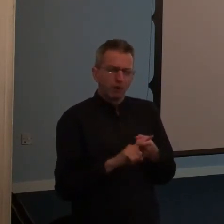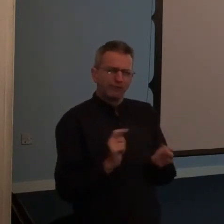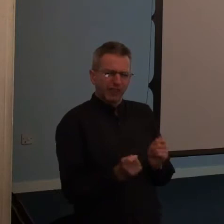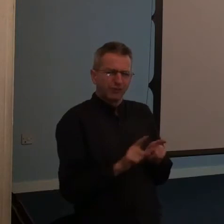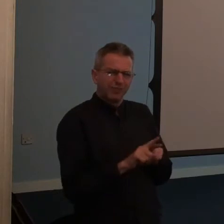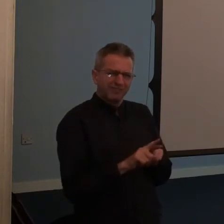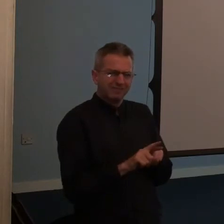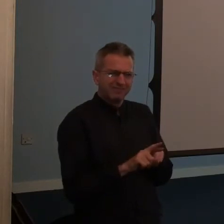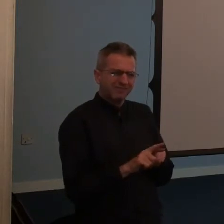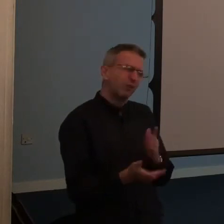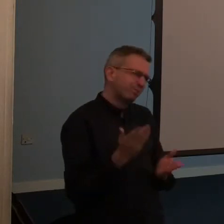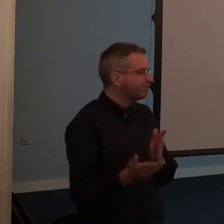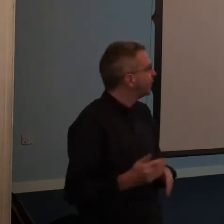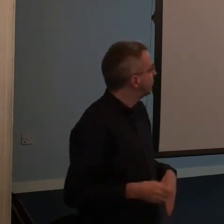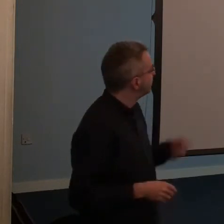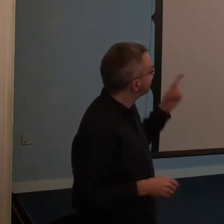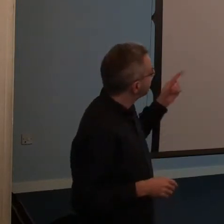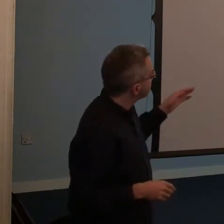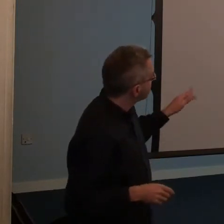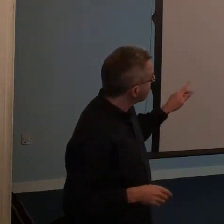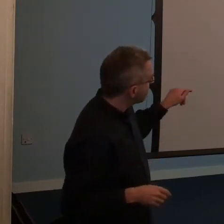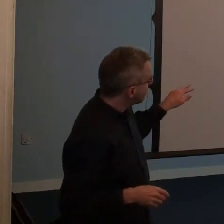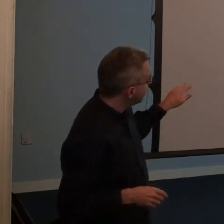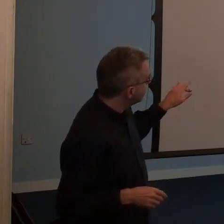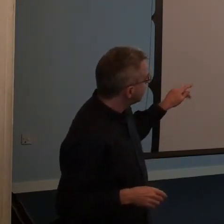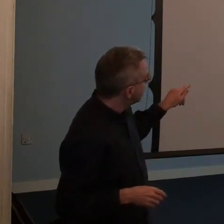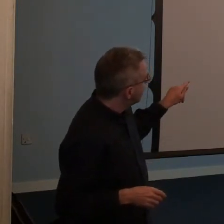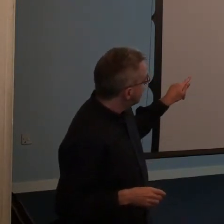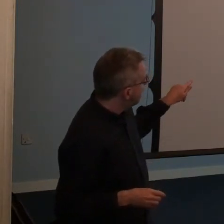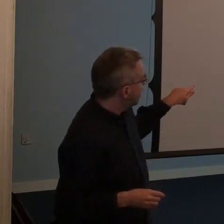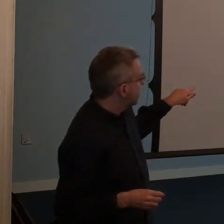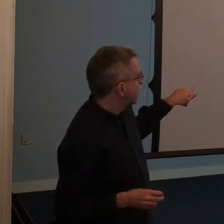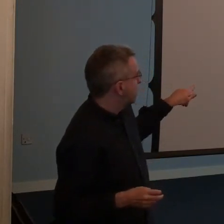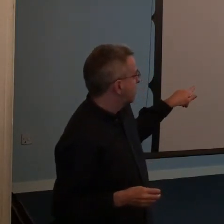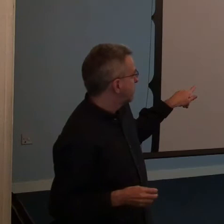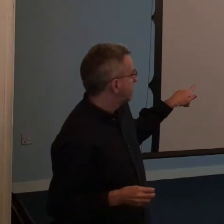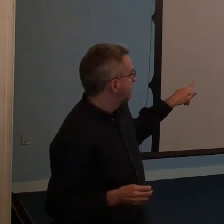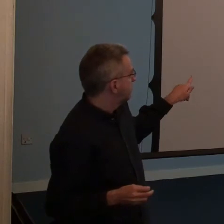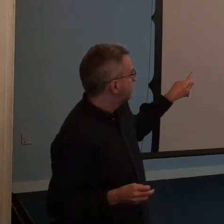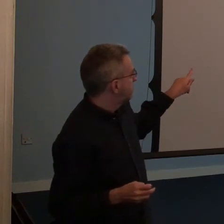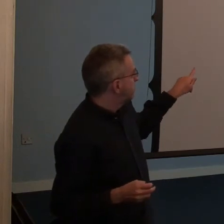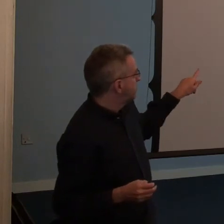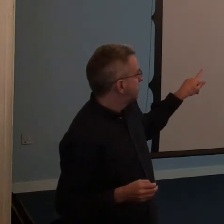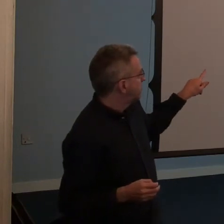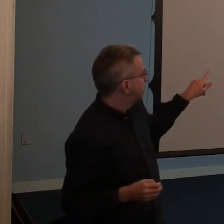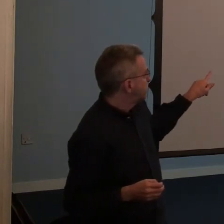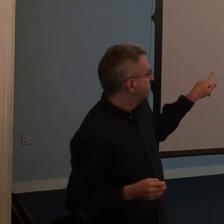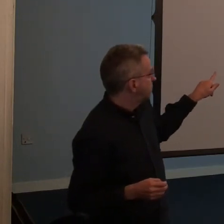then changed their answer to unsure whether that should happen, was 3 people. So we see that still as a positive shift as well.